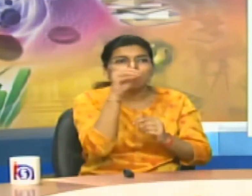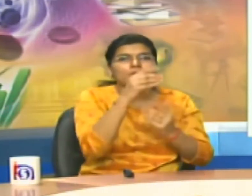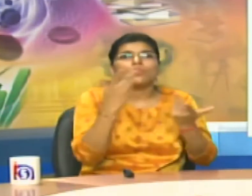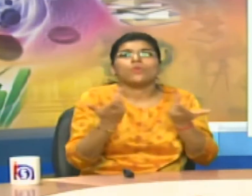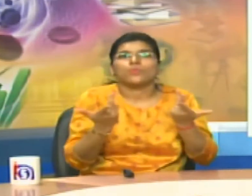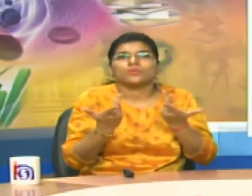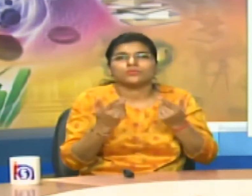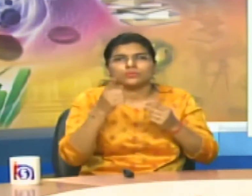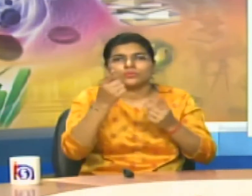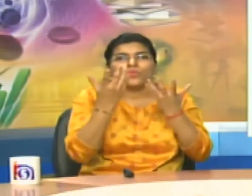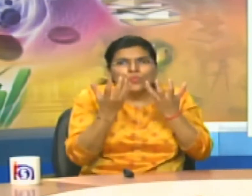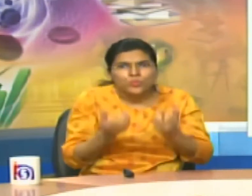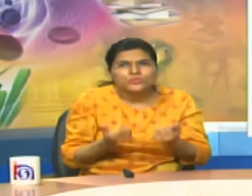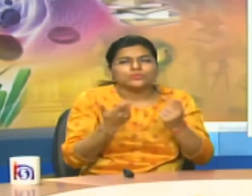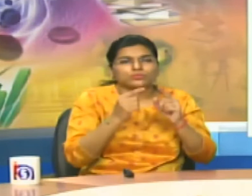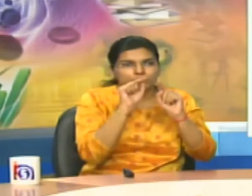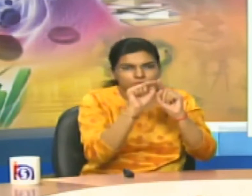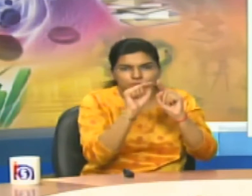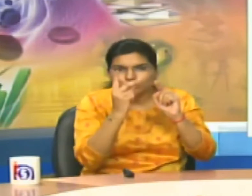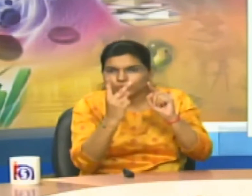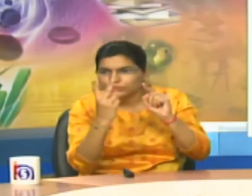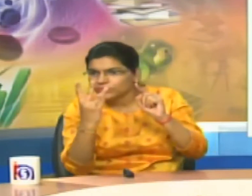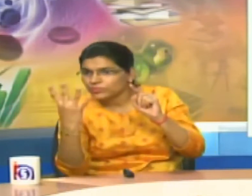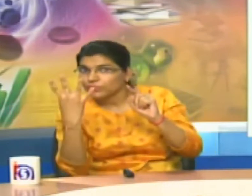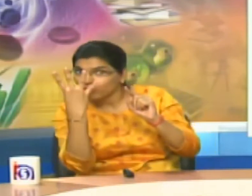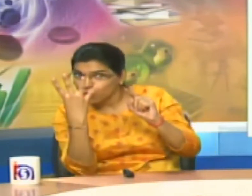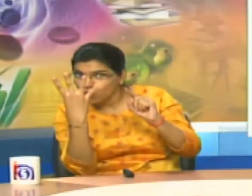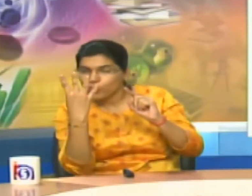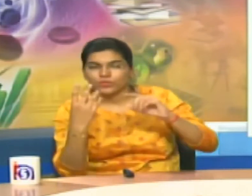and rows which are horizontal.